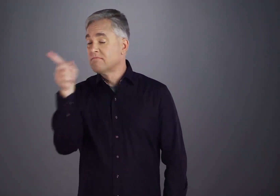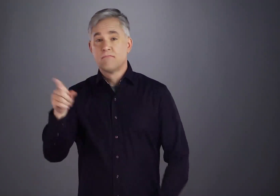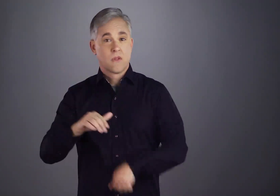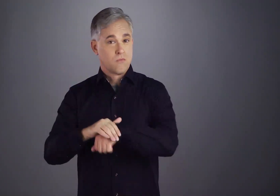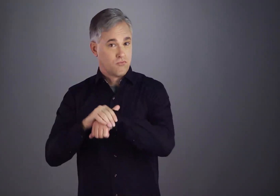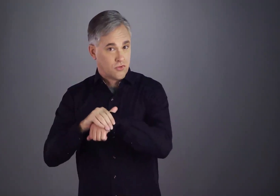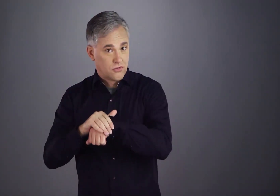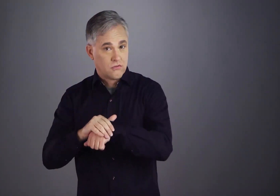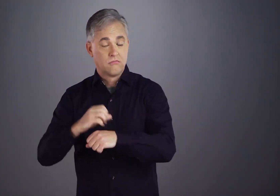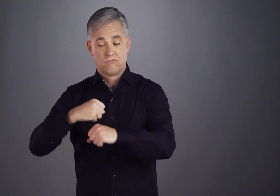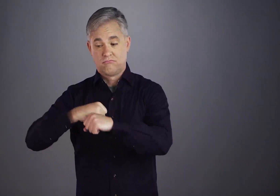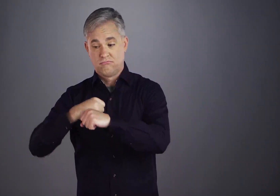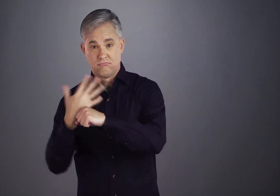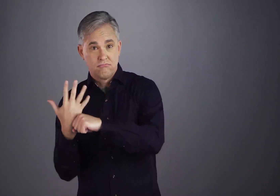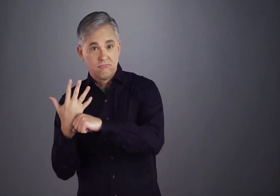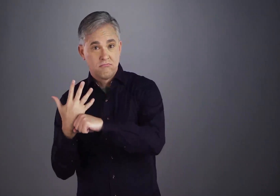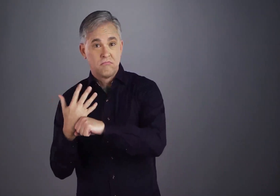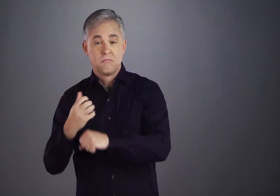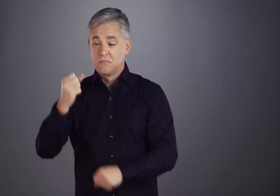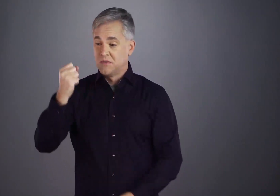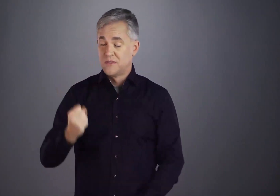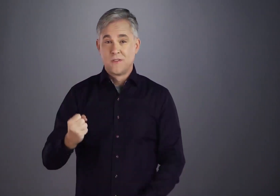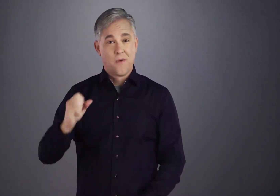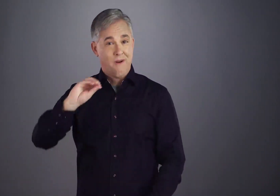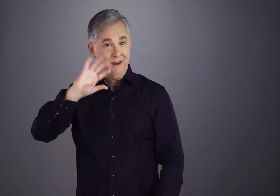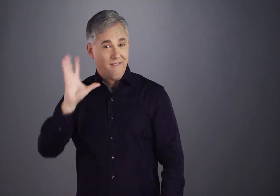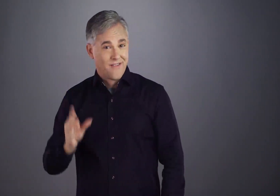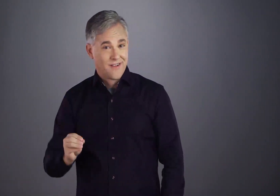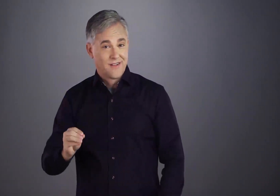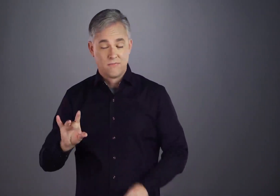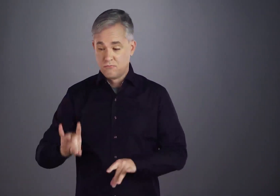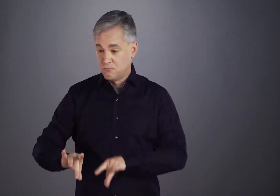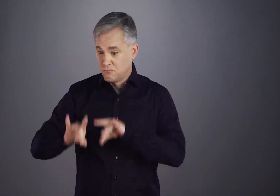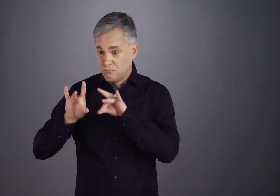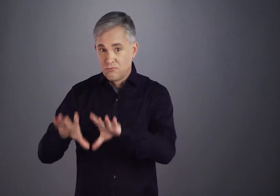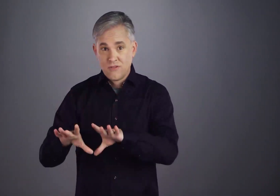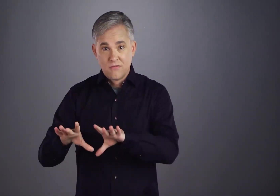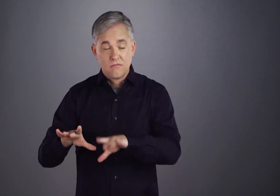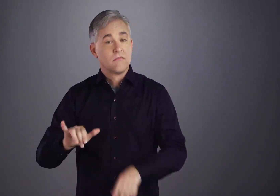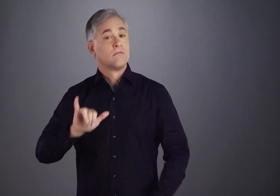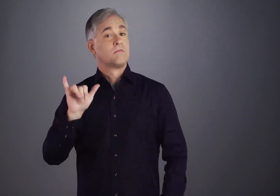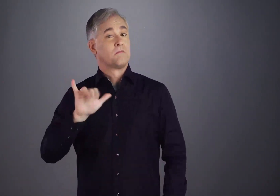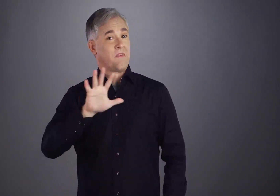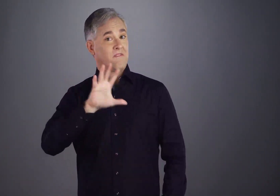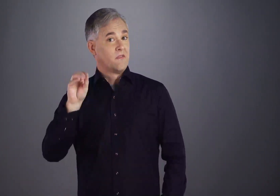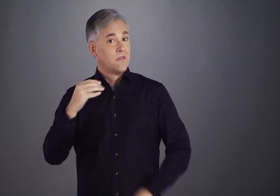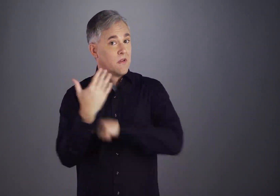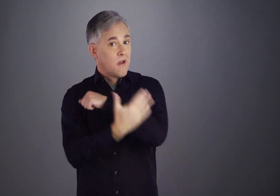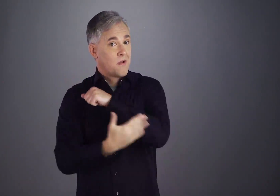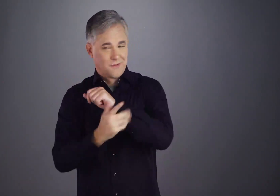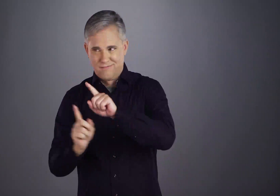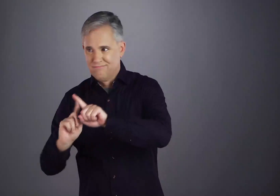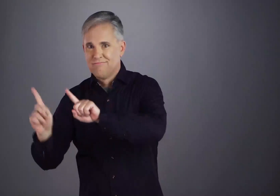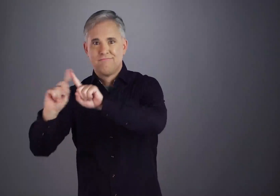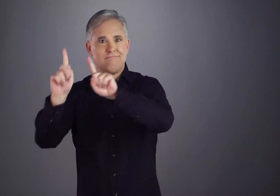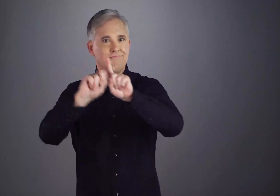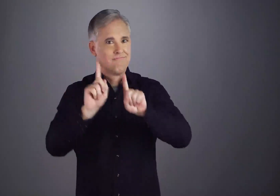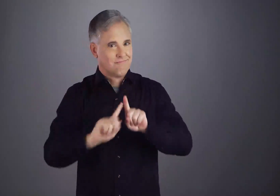All told, promising beginnings have been made in some 50 foreign countries and U.S. possessions. Some are just now